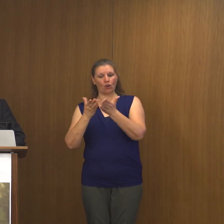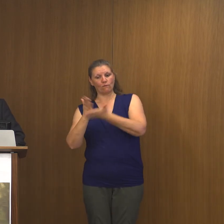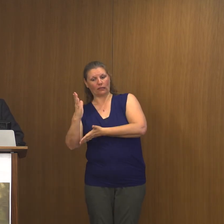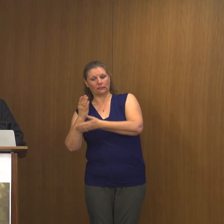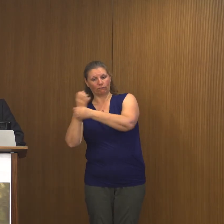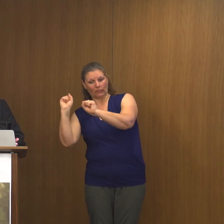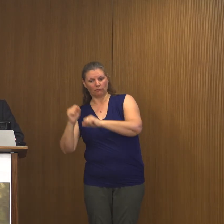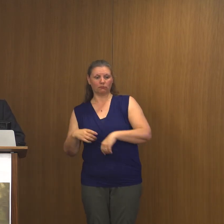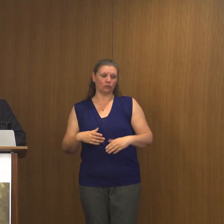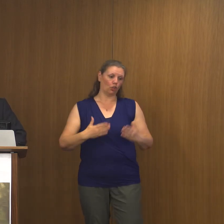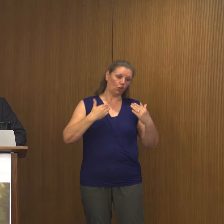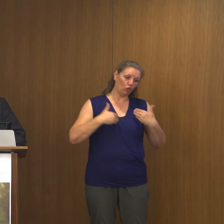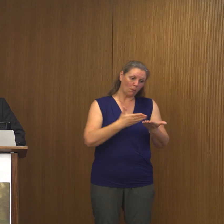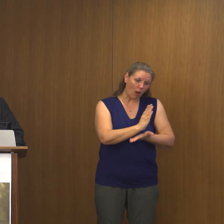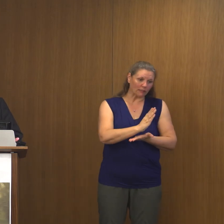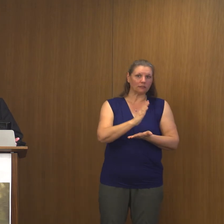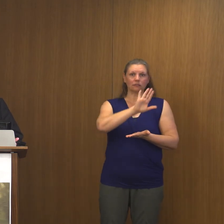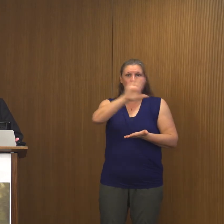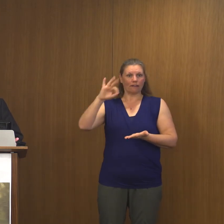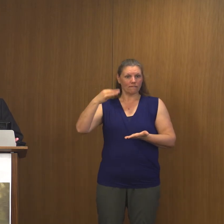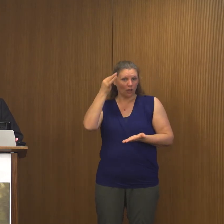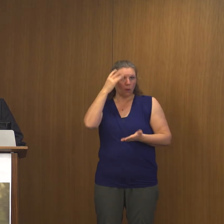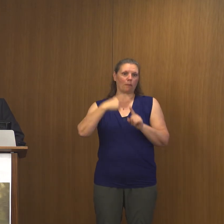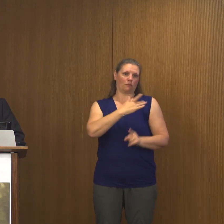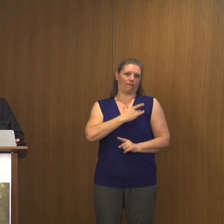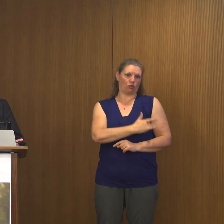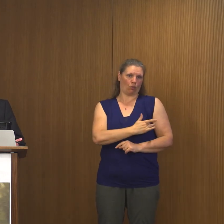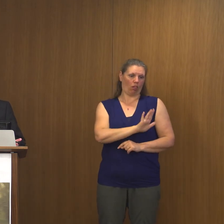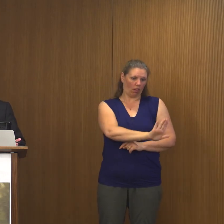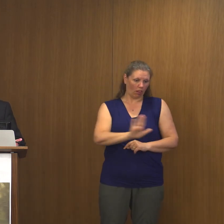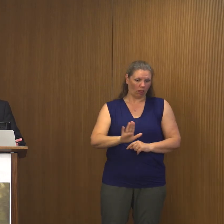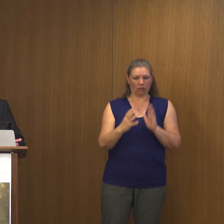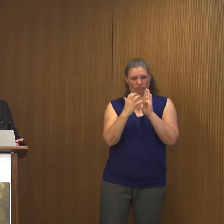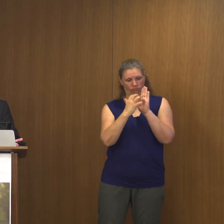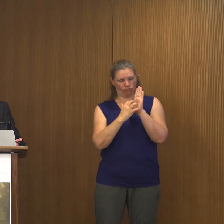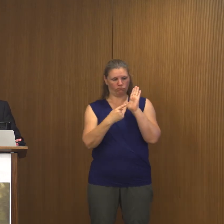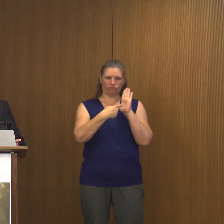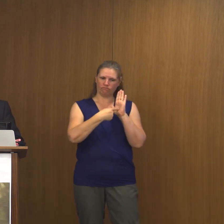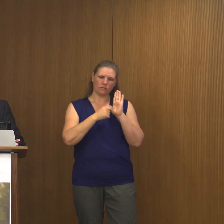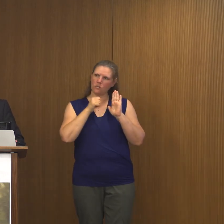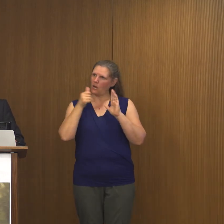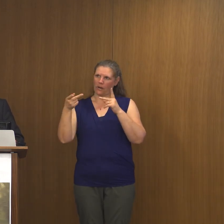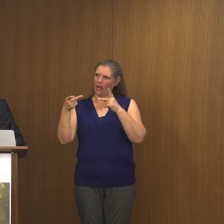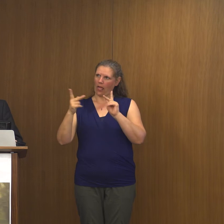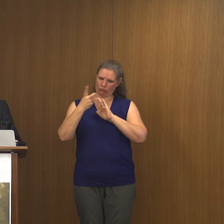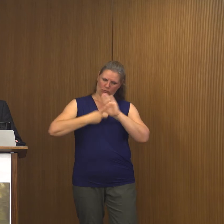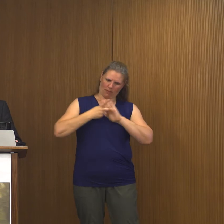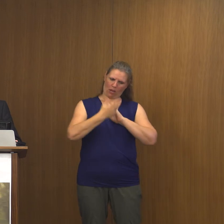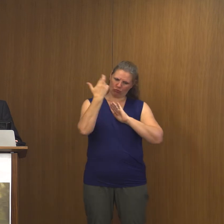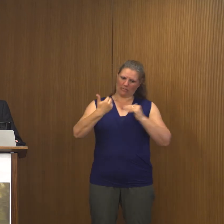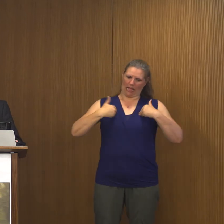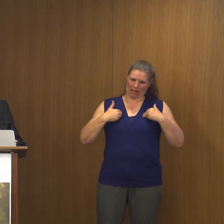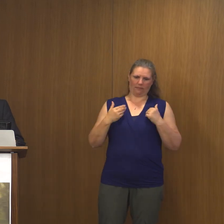Rights Acts, provincially and federally, that outline that individuals in Canada cannot be discriminated against for having a